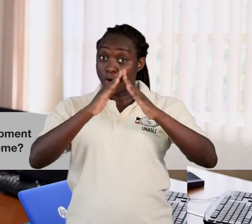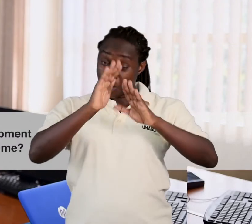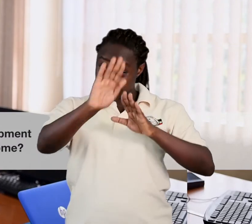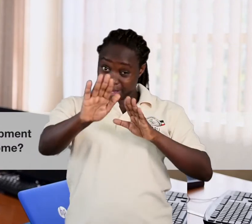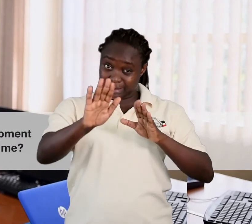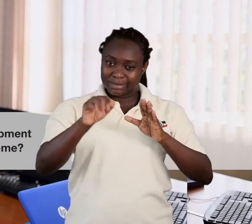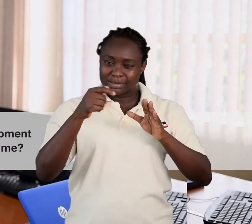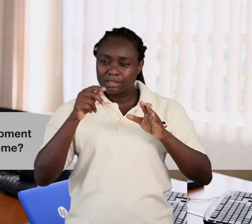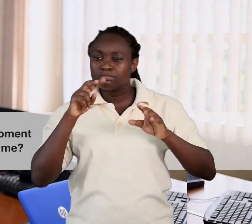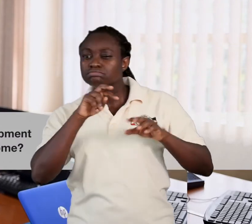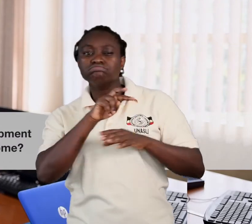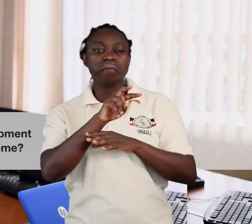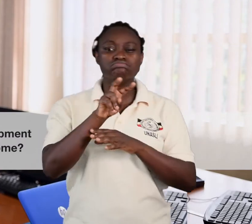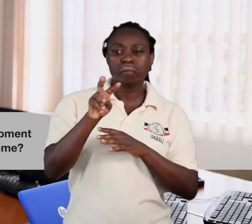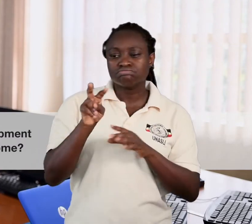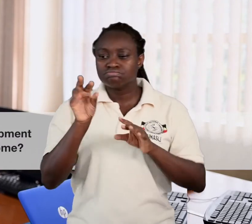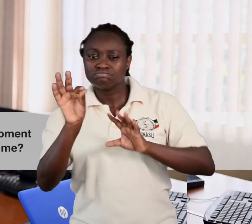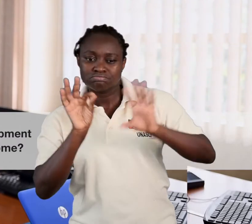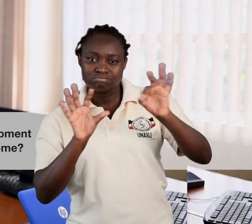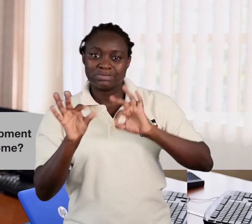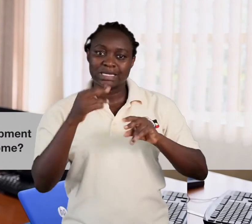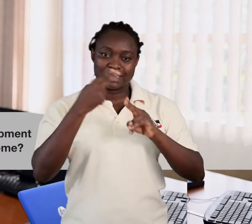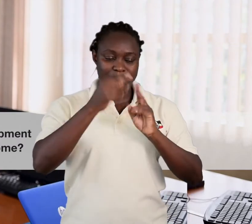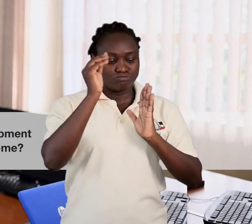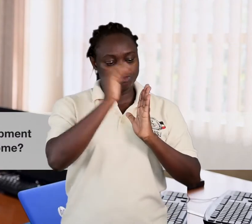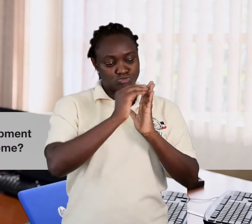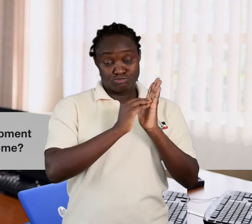home and list them down.